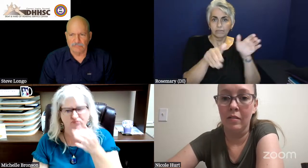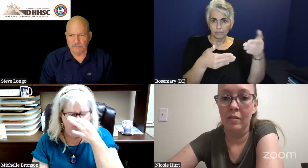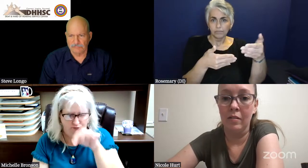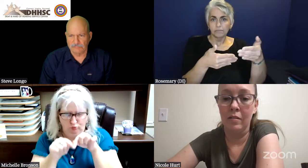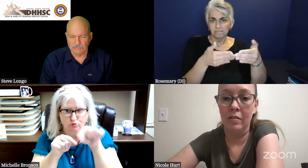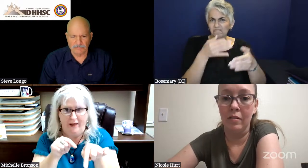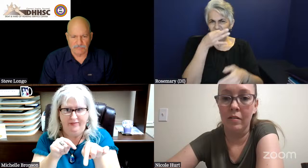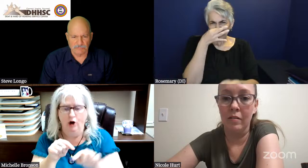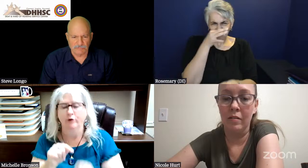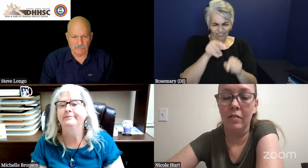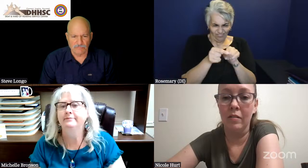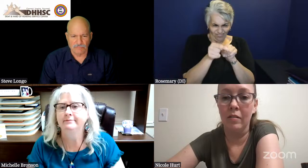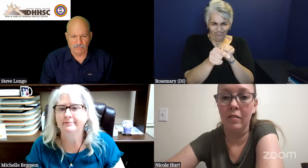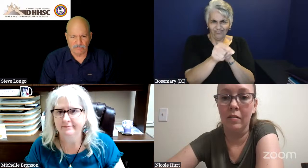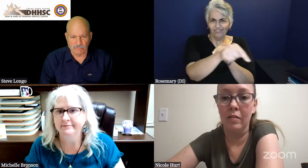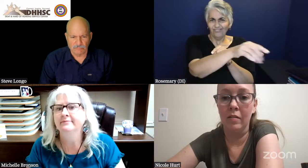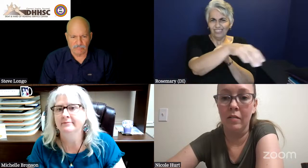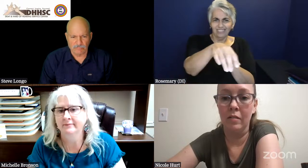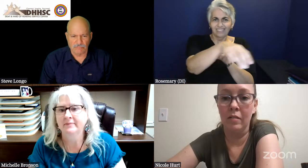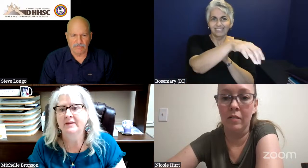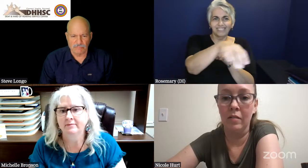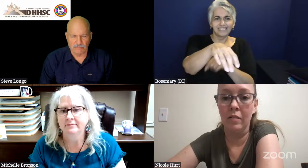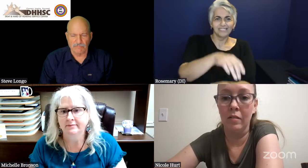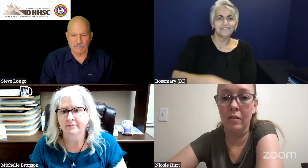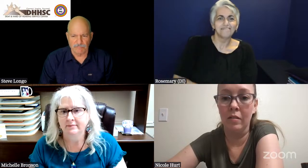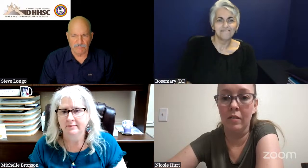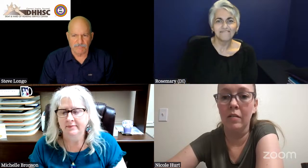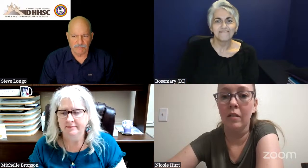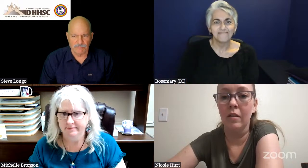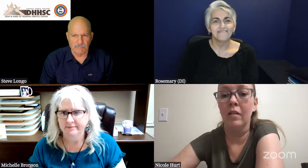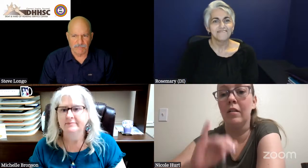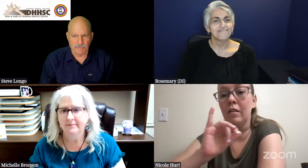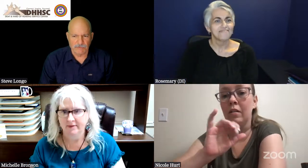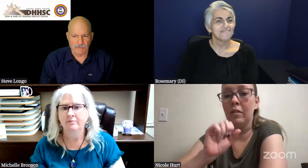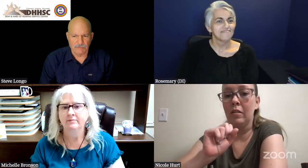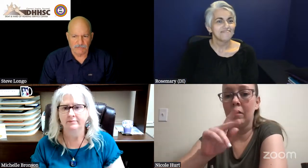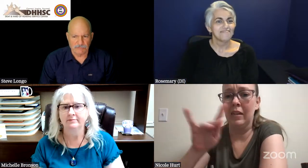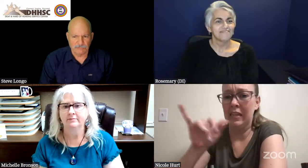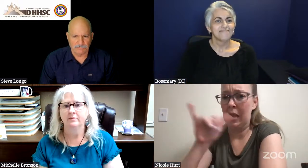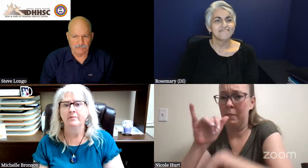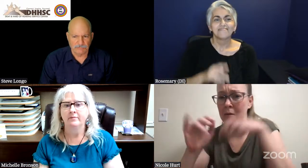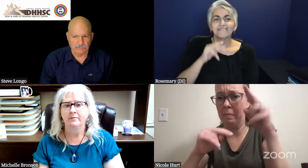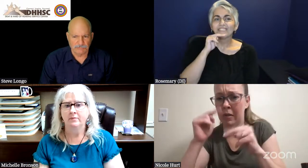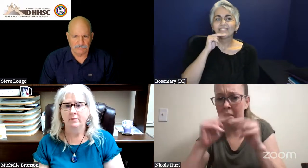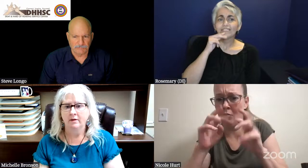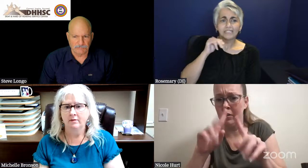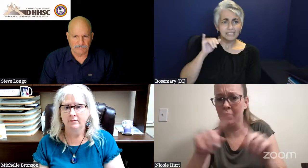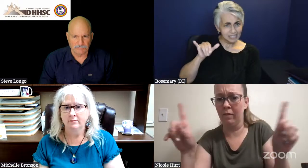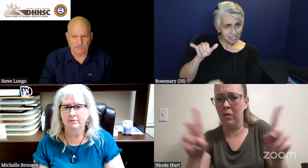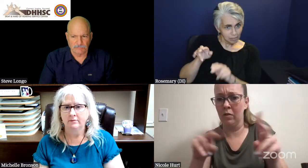And I think we're gonna use that at Christmas time. It's just right across the hall, really close.